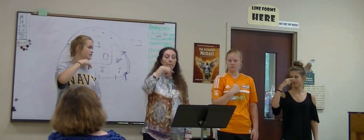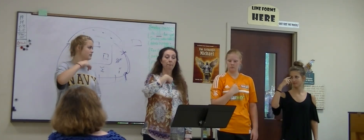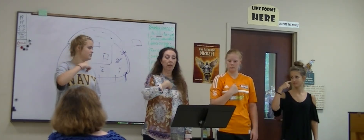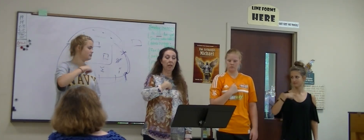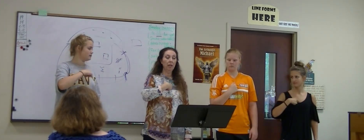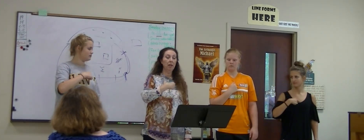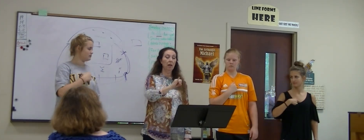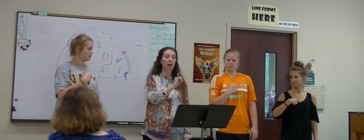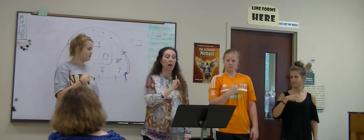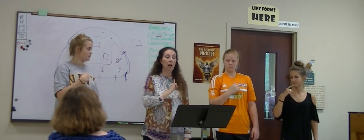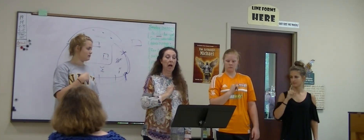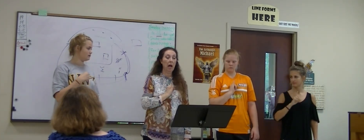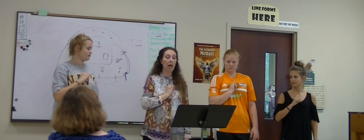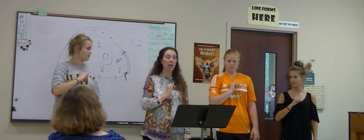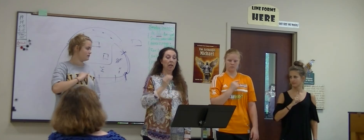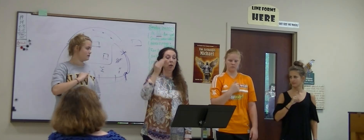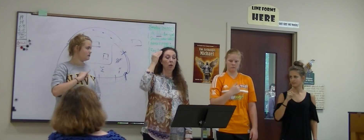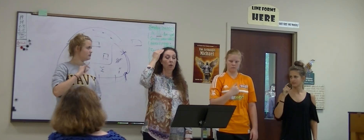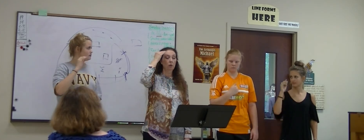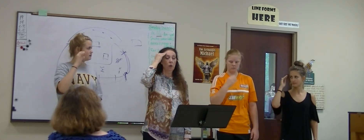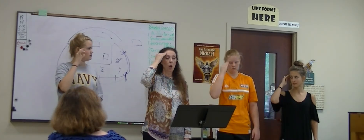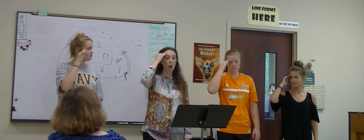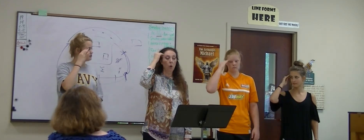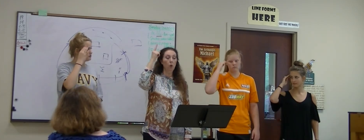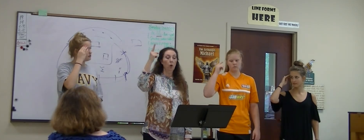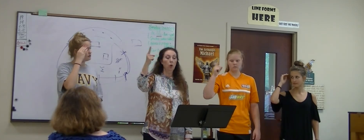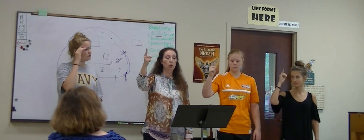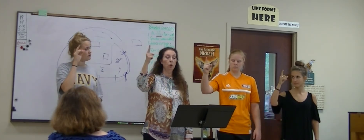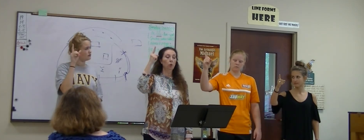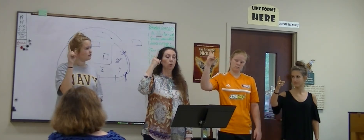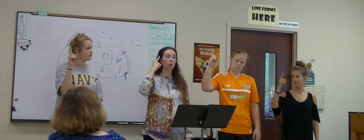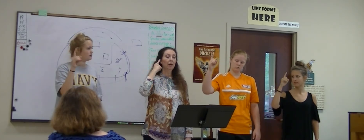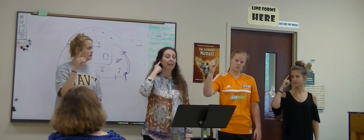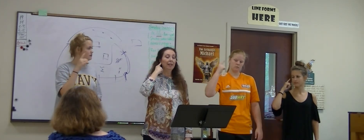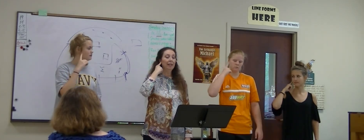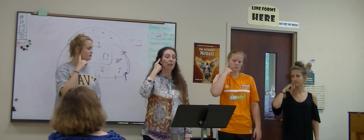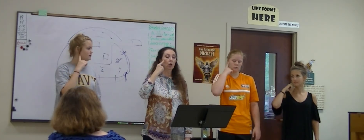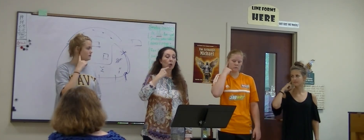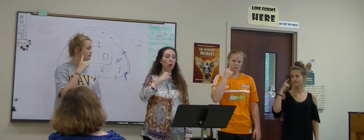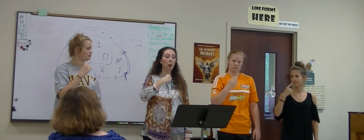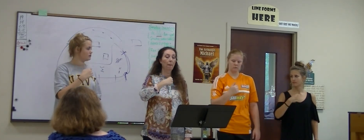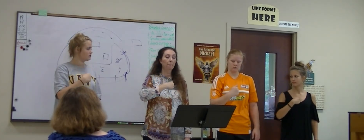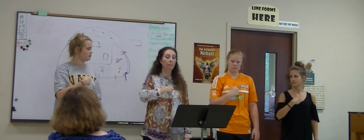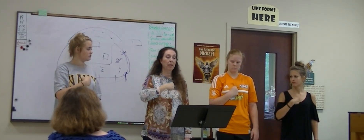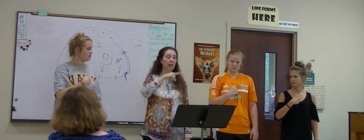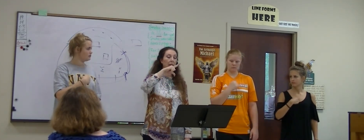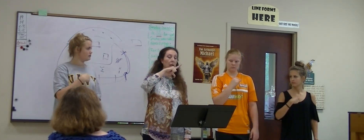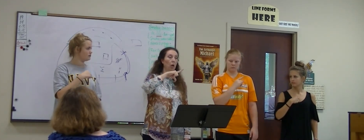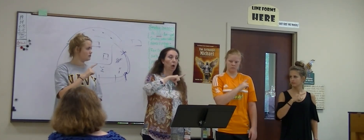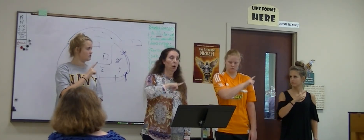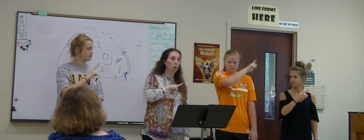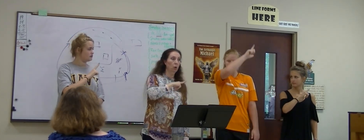me, I know you hear me,